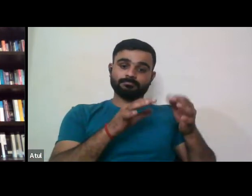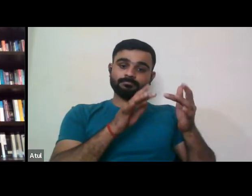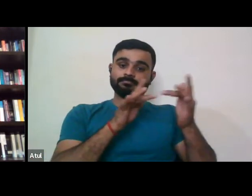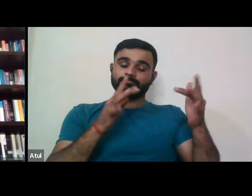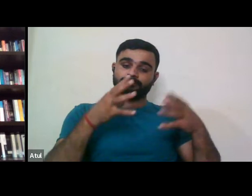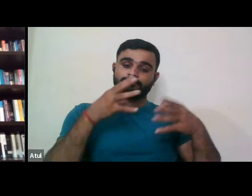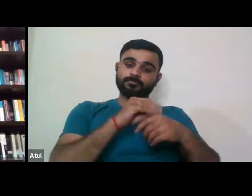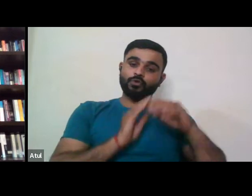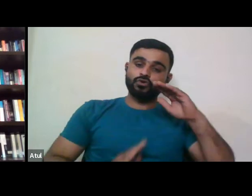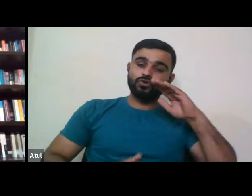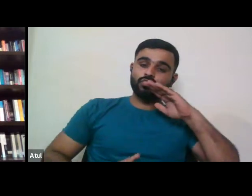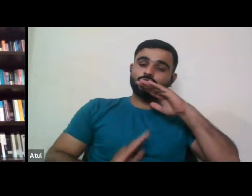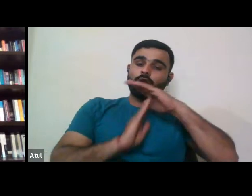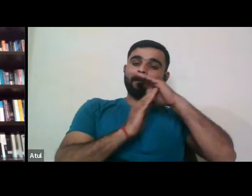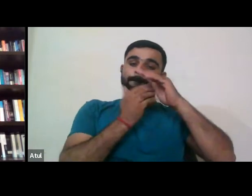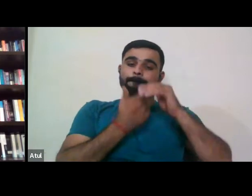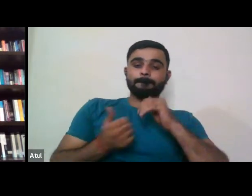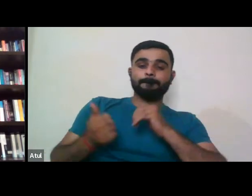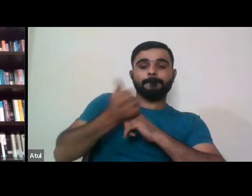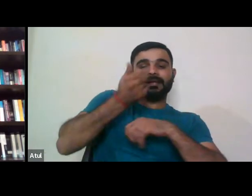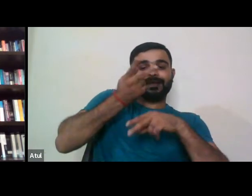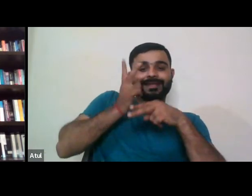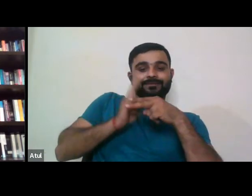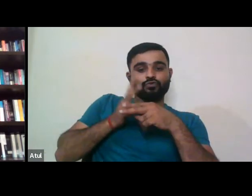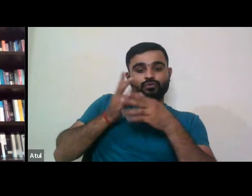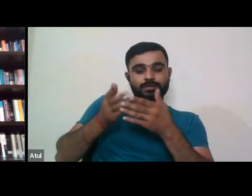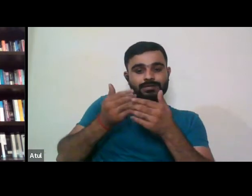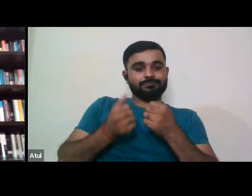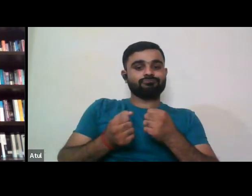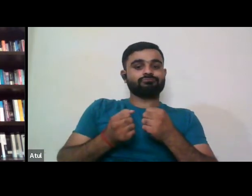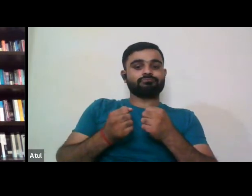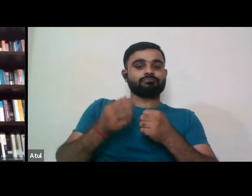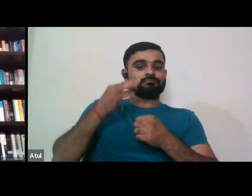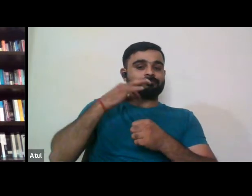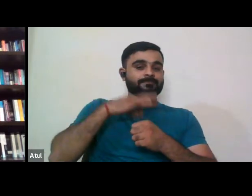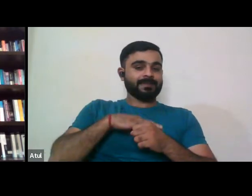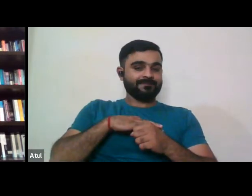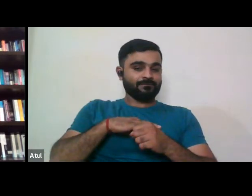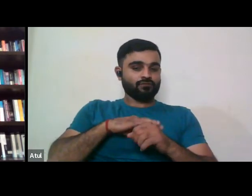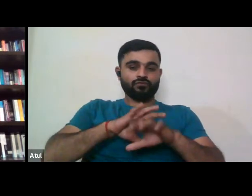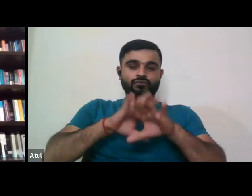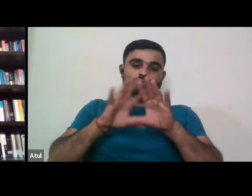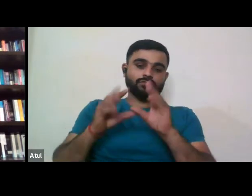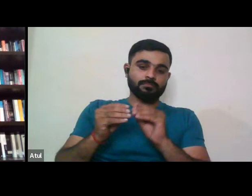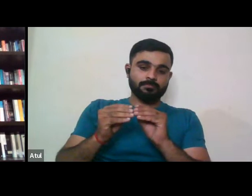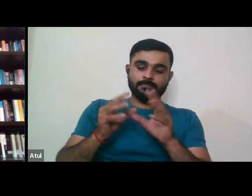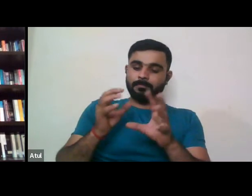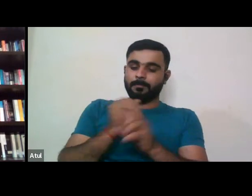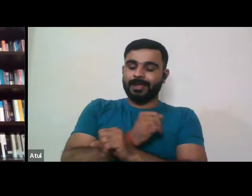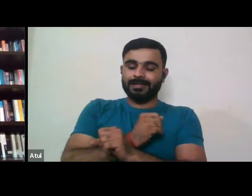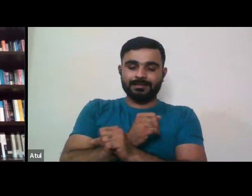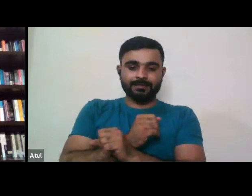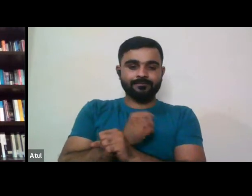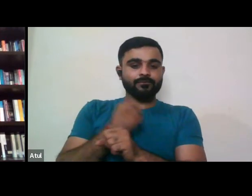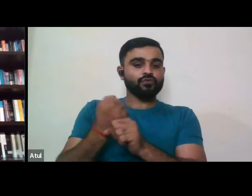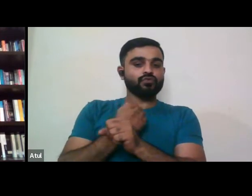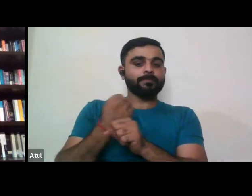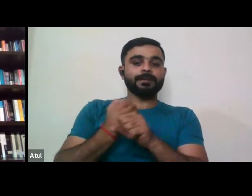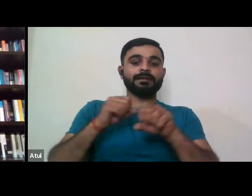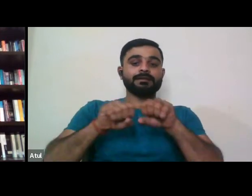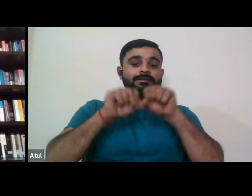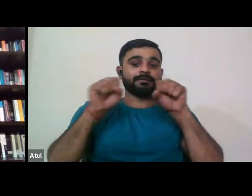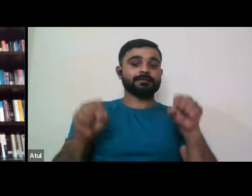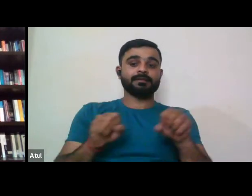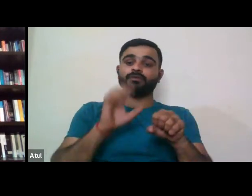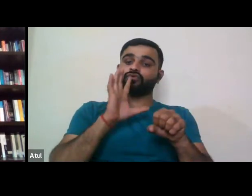the topmost position, perhaps the incentives are all, misaligned to what the system